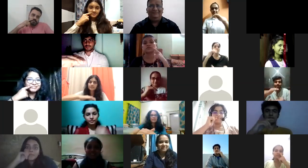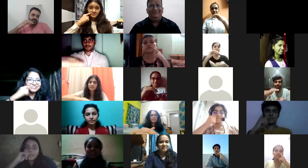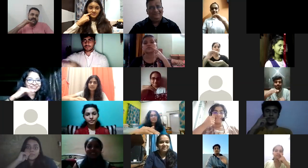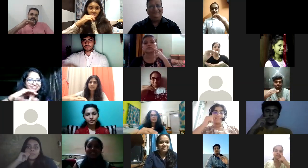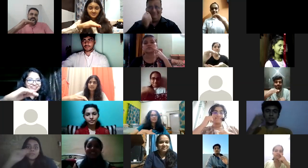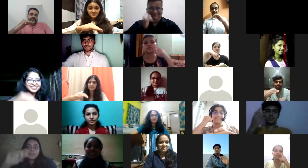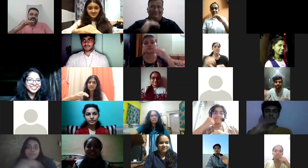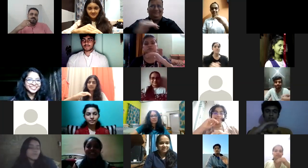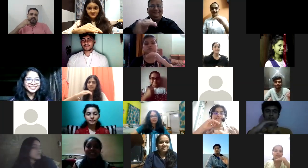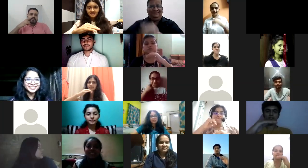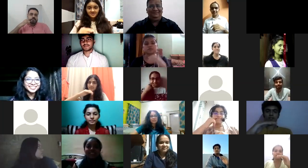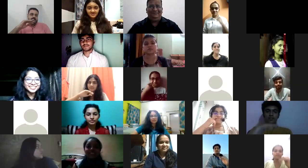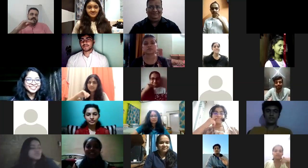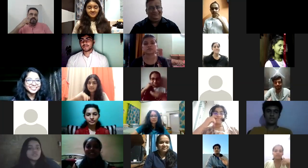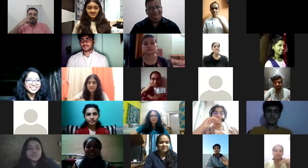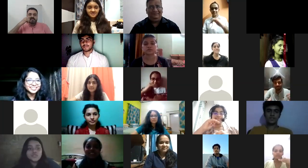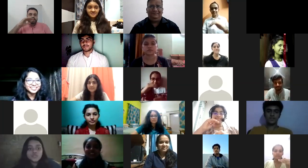Perfect. Son, daughter.